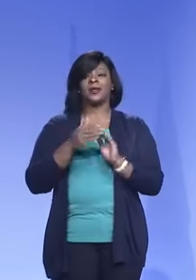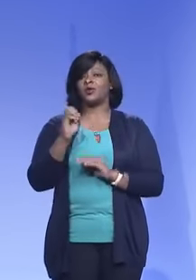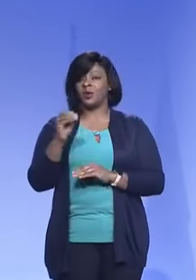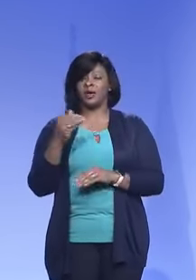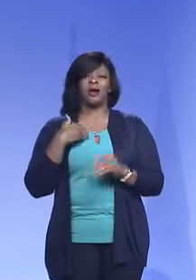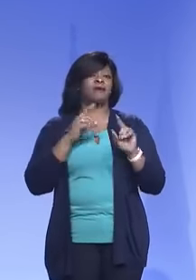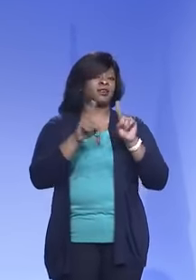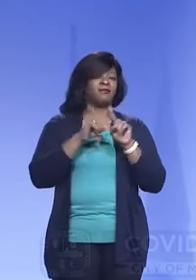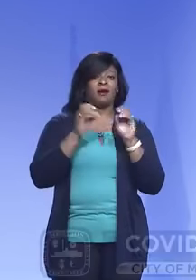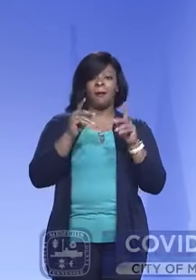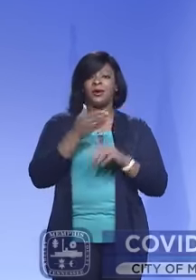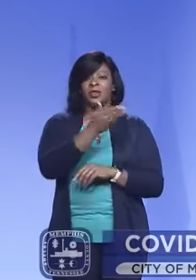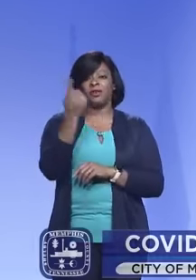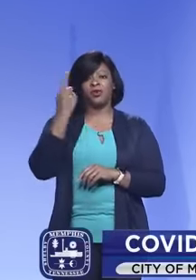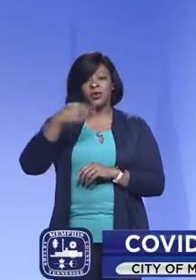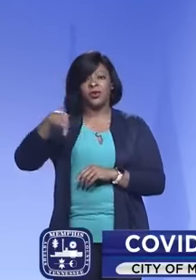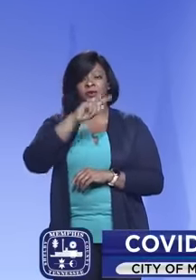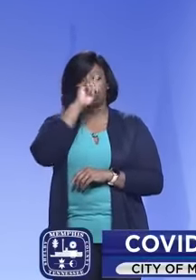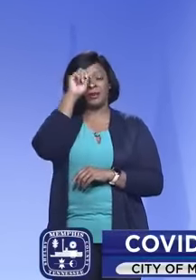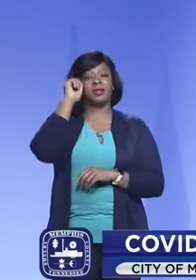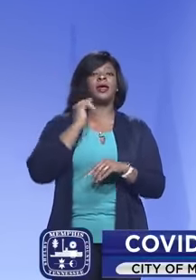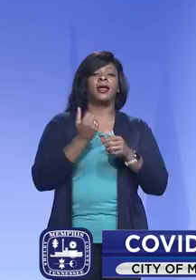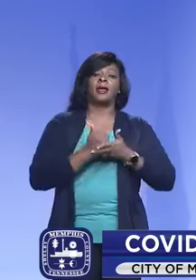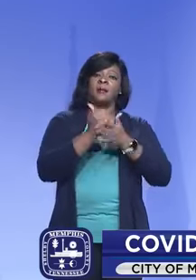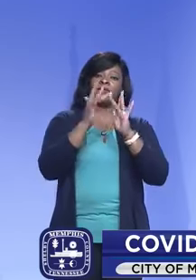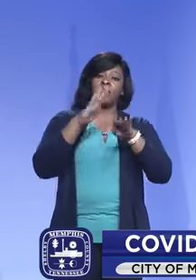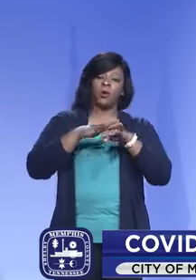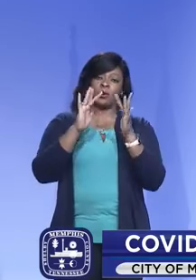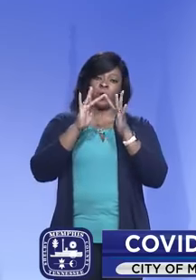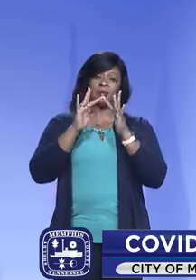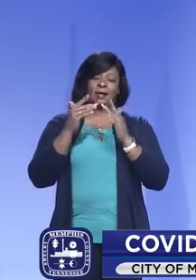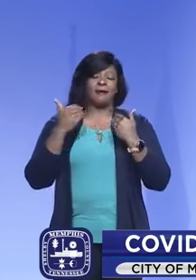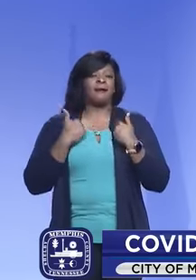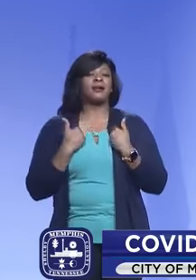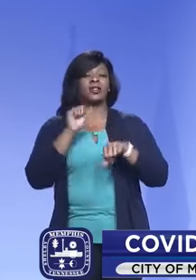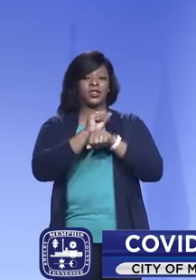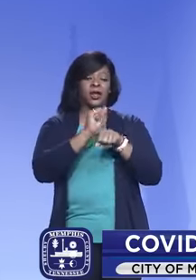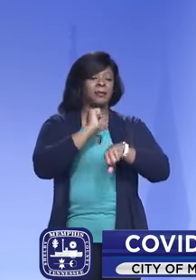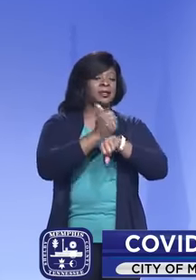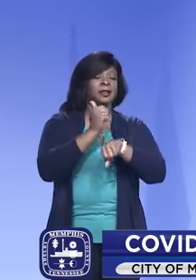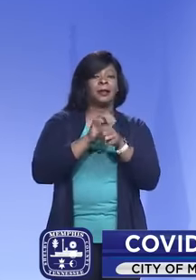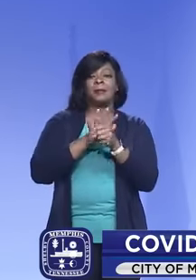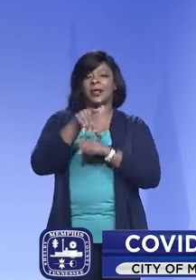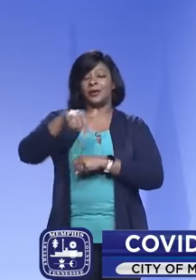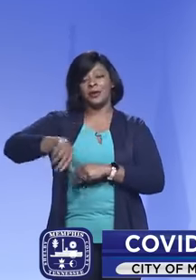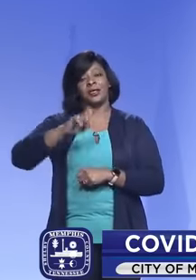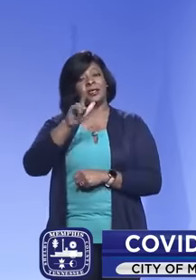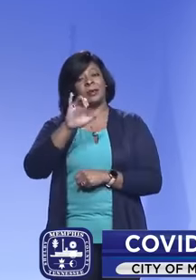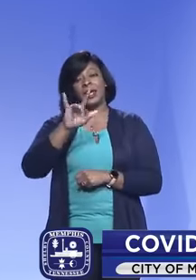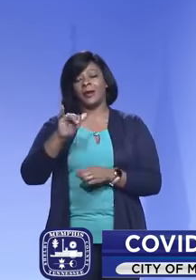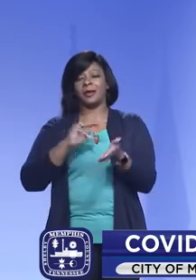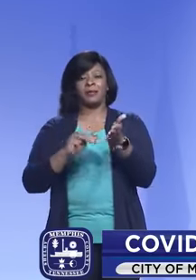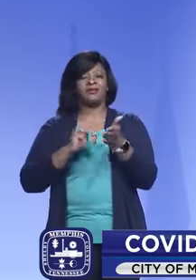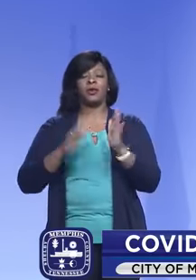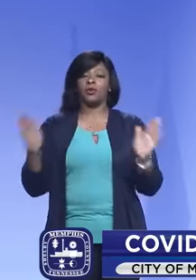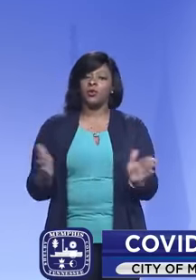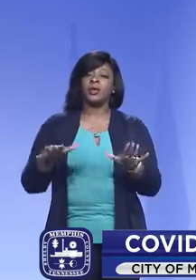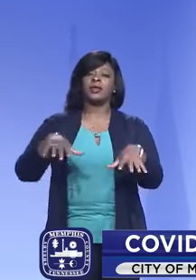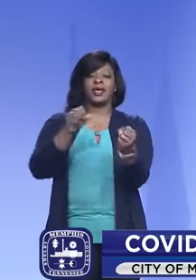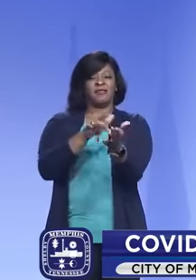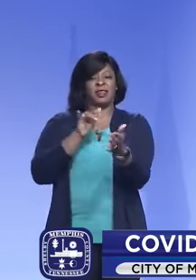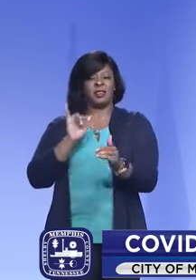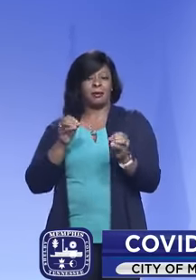are opportunities out there for you. There is help available on the website, and there are jobs aplenty here in Memphis and Shelby County. So we encourage you to take advantage of